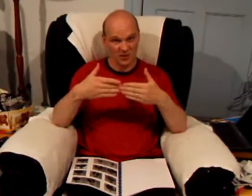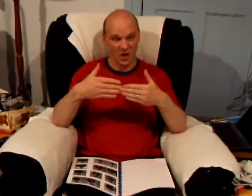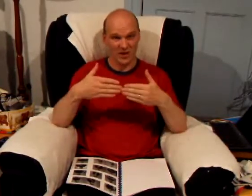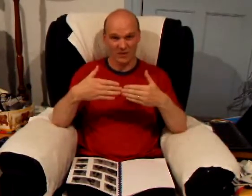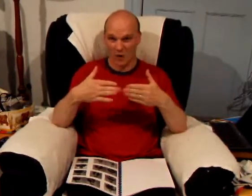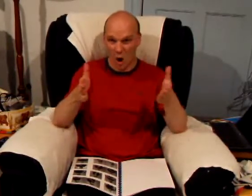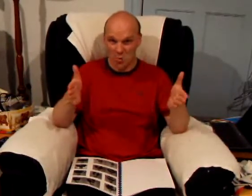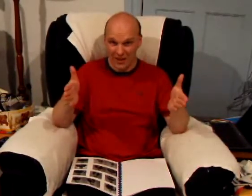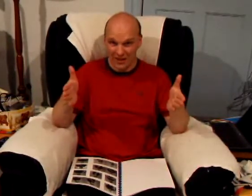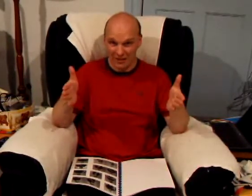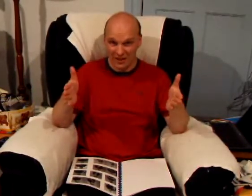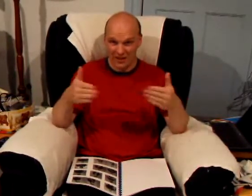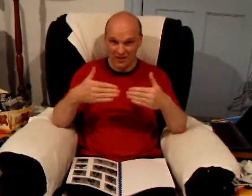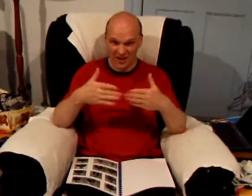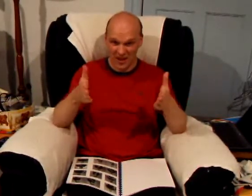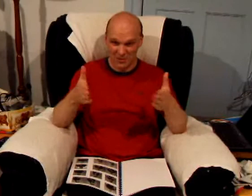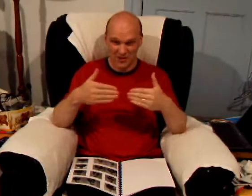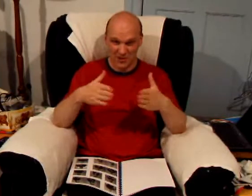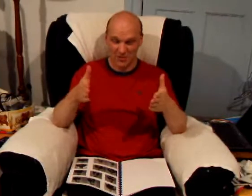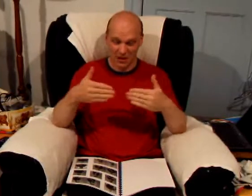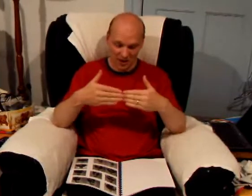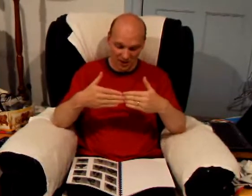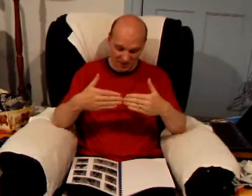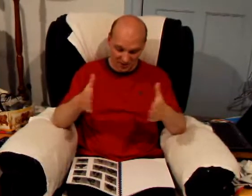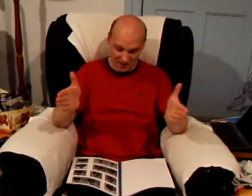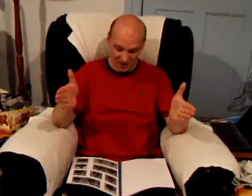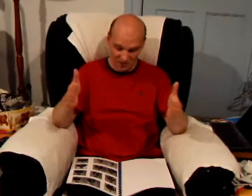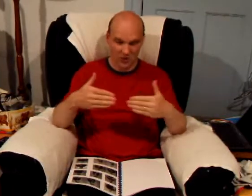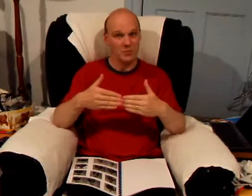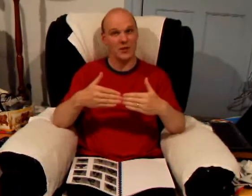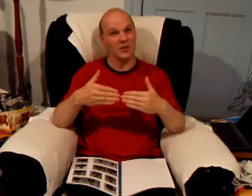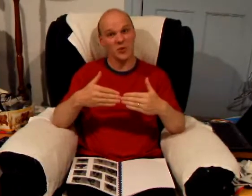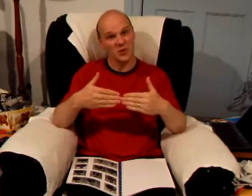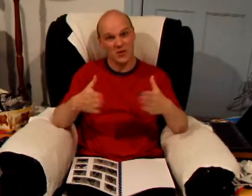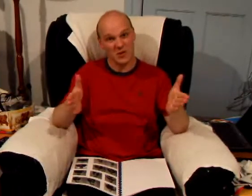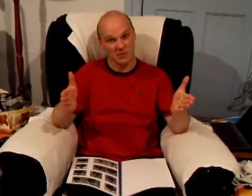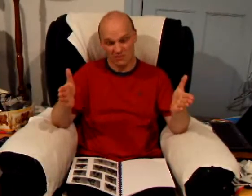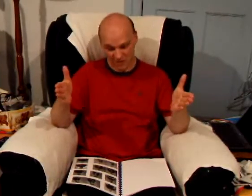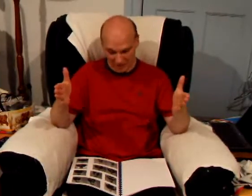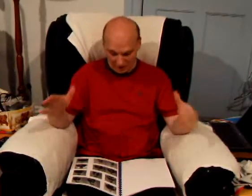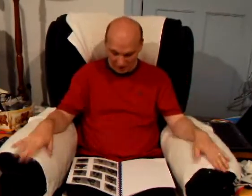of like opening things, like cupboards or something. Start, or opening the doors to something.